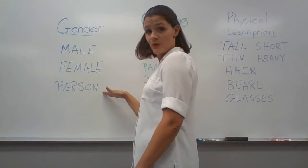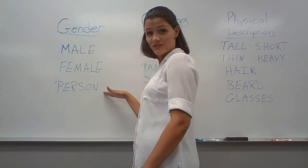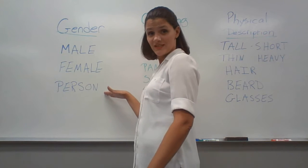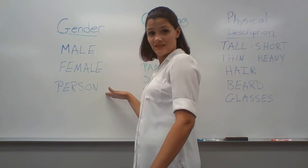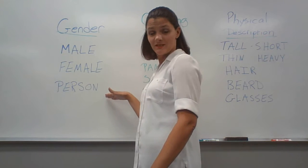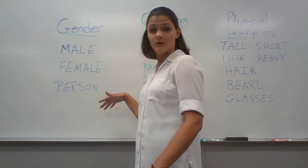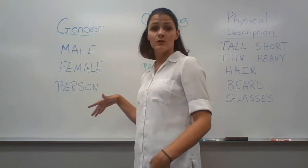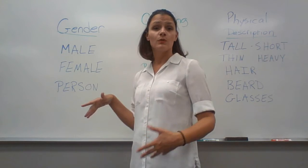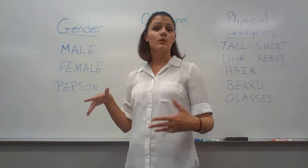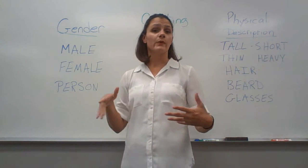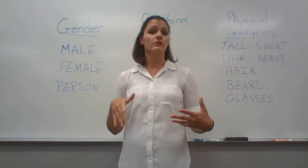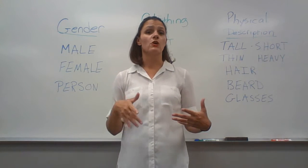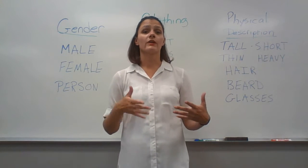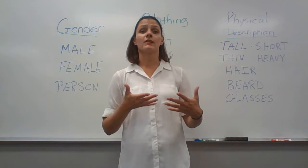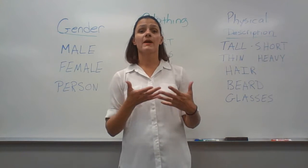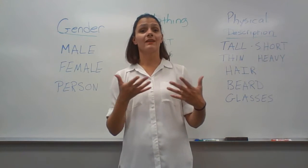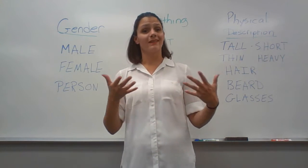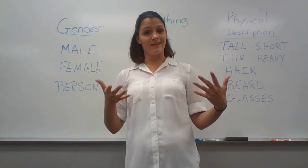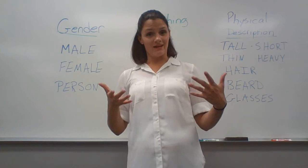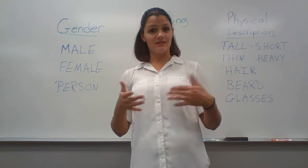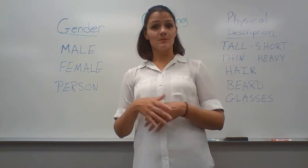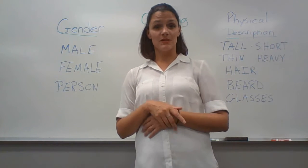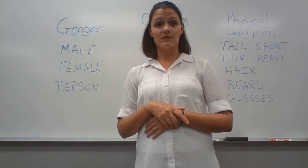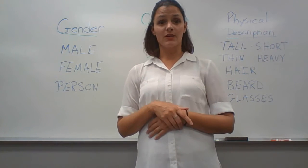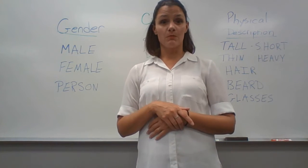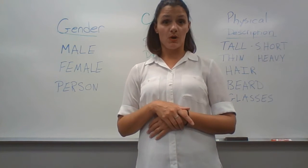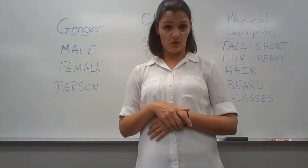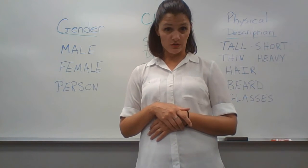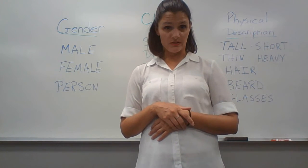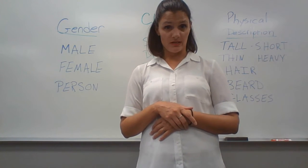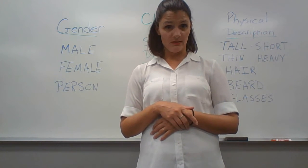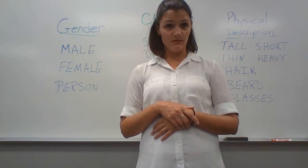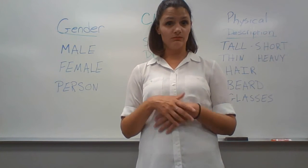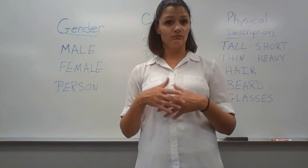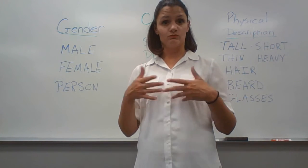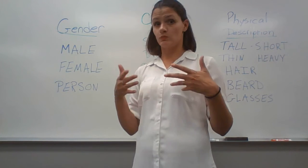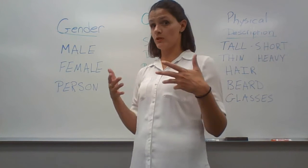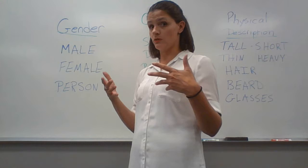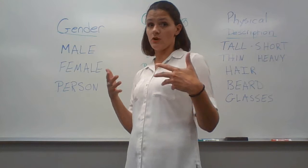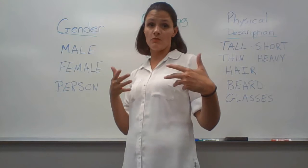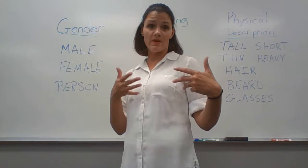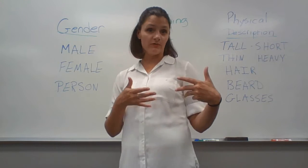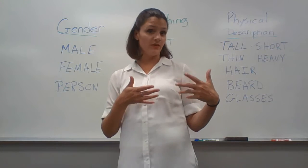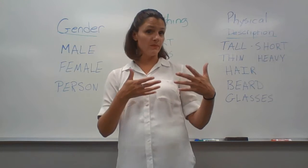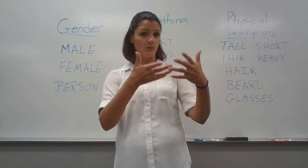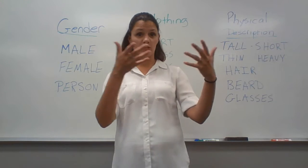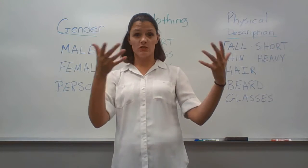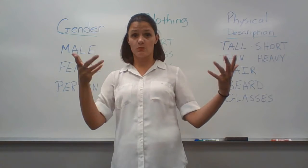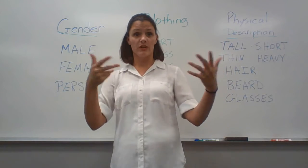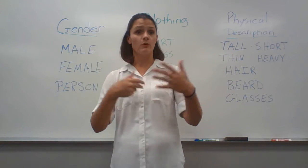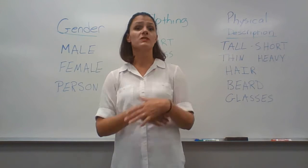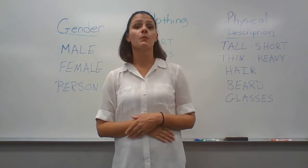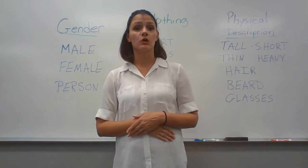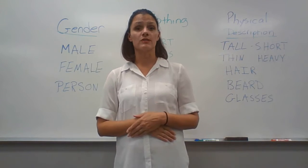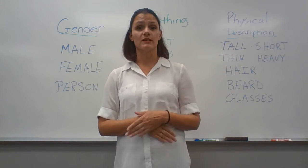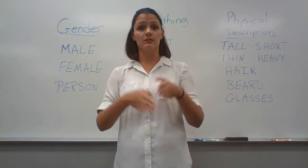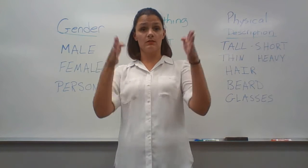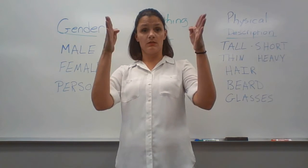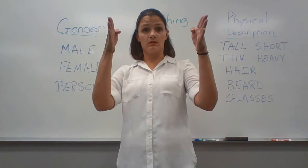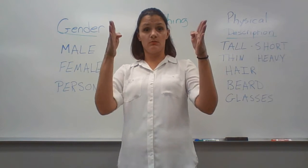Person. When we are talking about a non-specific person, we don't know male, female, we know it's a person.